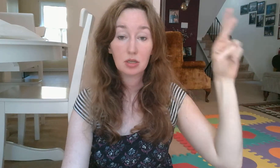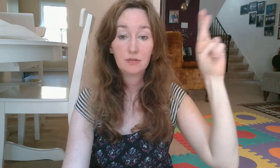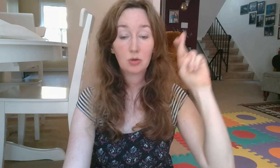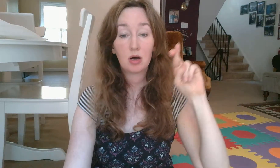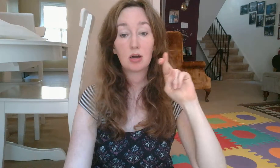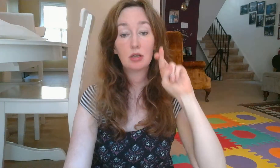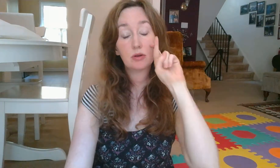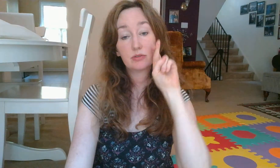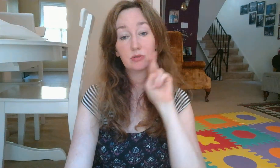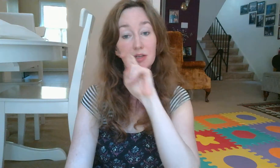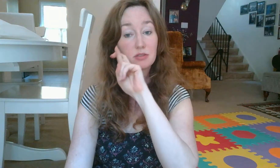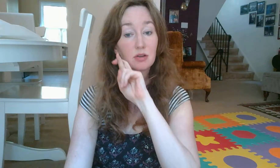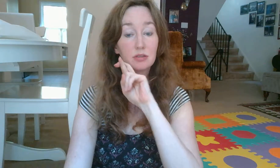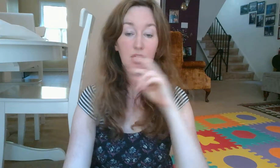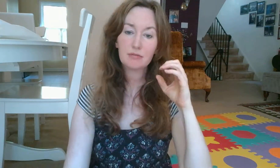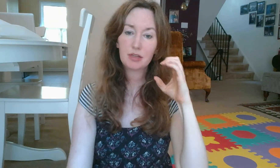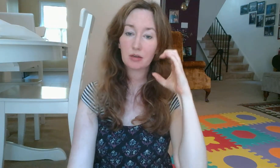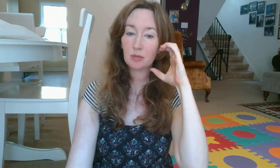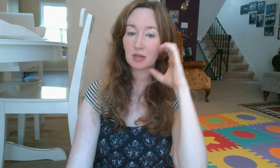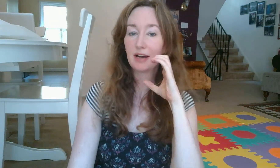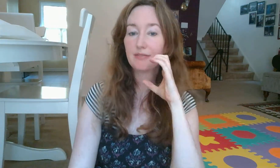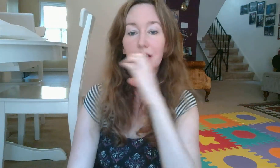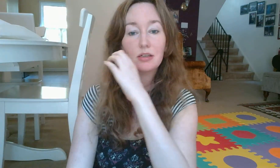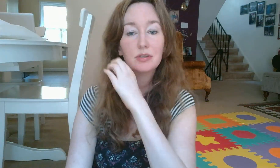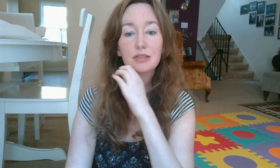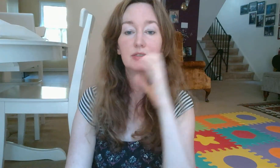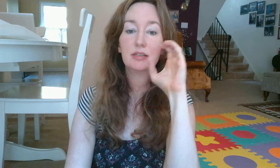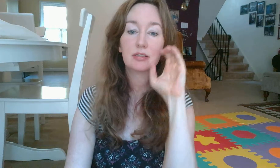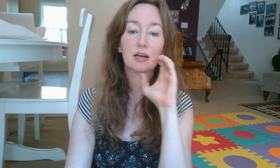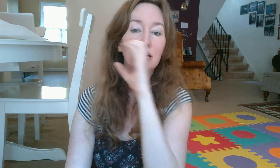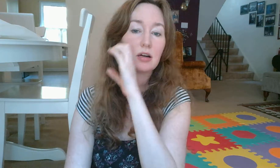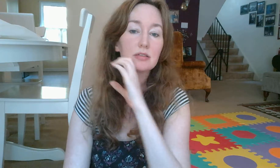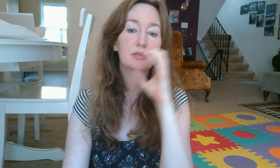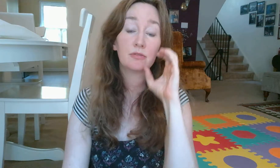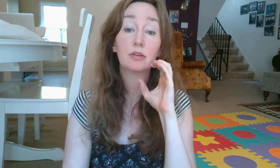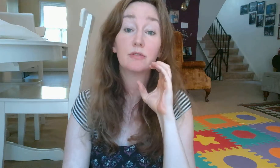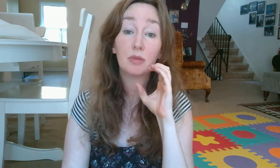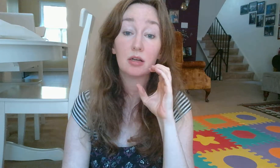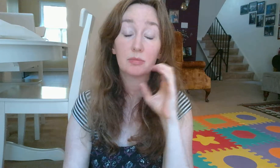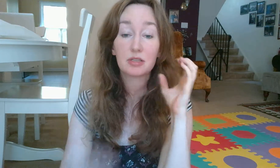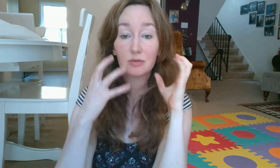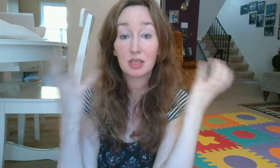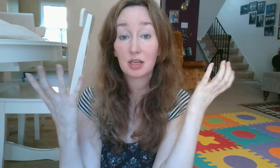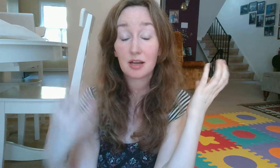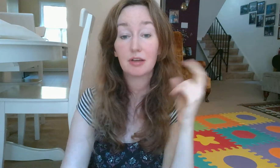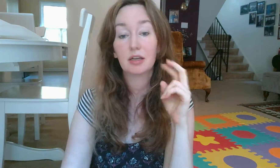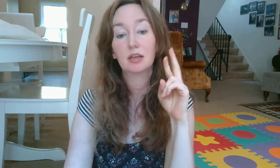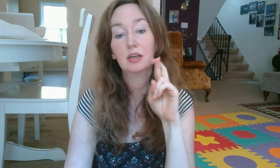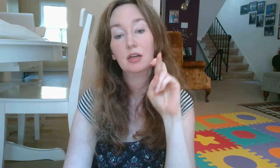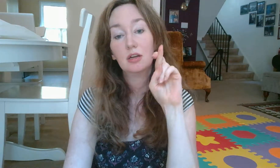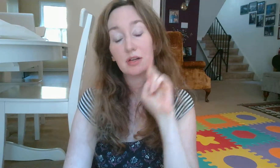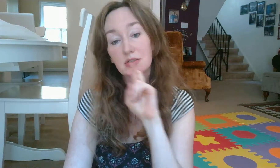If you know R, you also know restaurant. Kind of like, remember cafe? You took the C's and kind of crossed them in front of your mouth because you eat at a cafe.